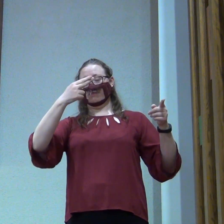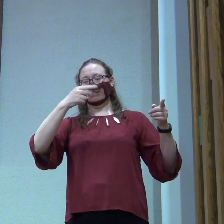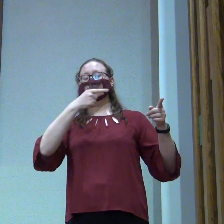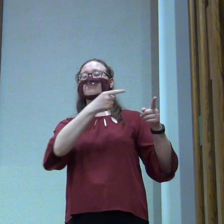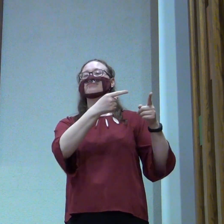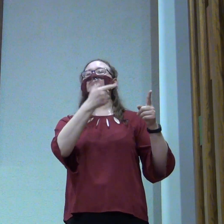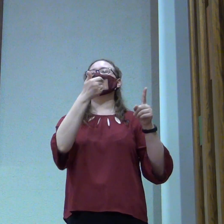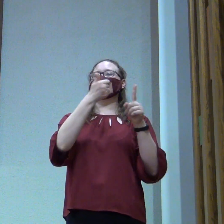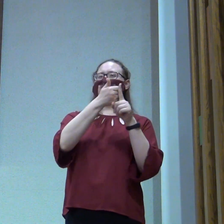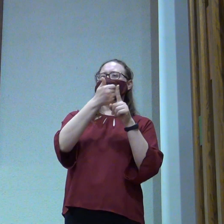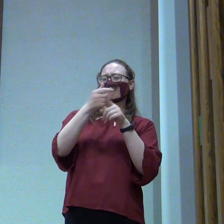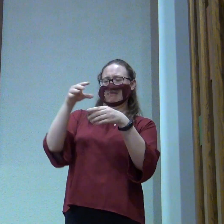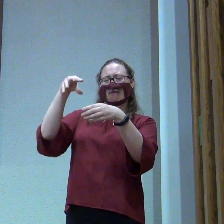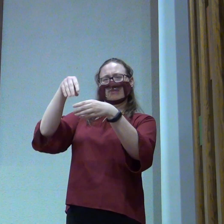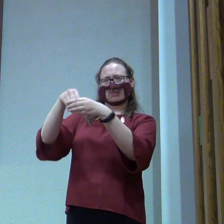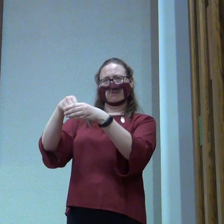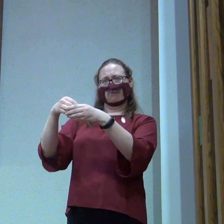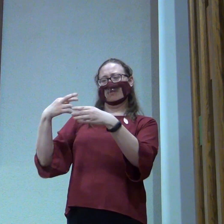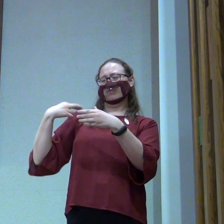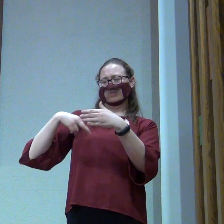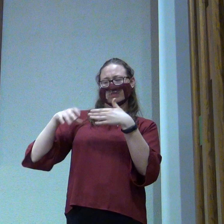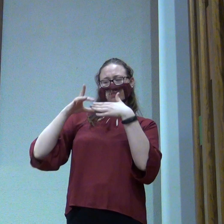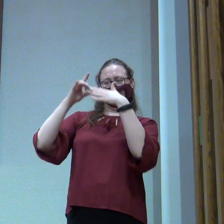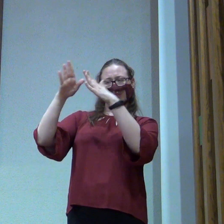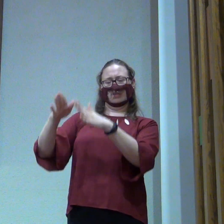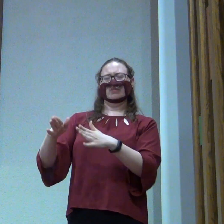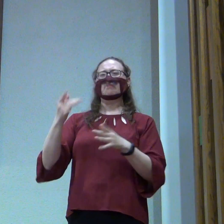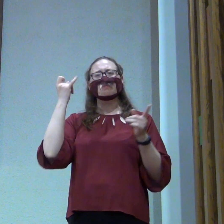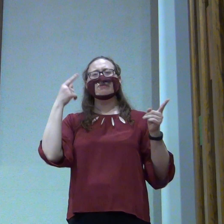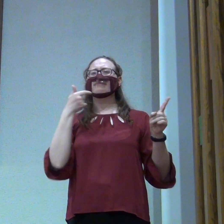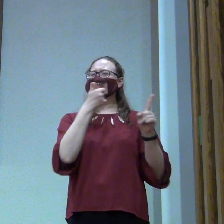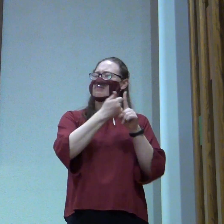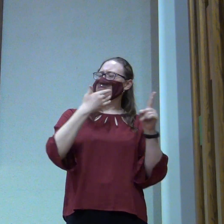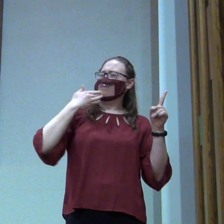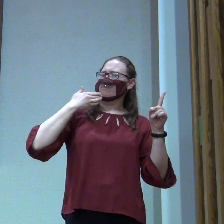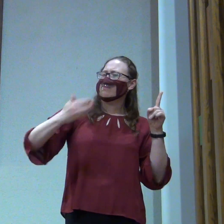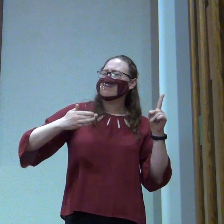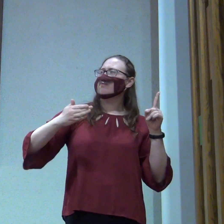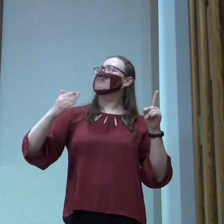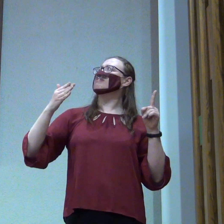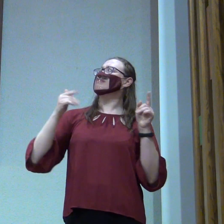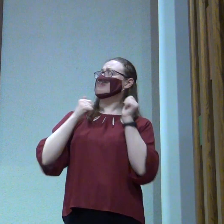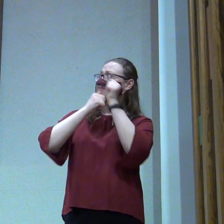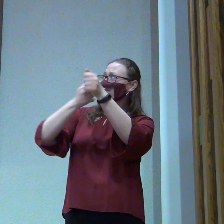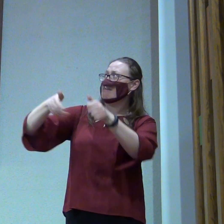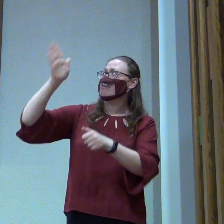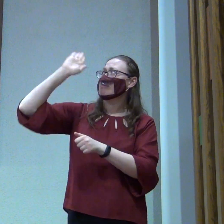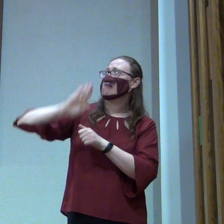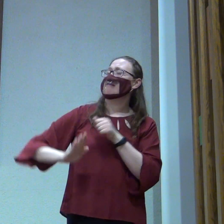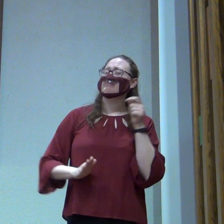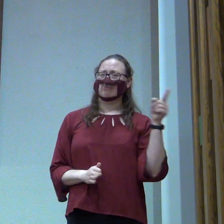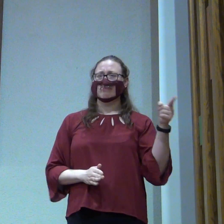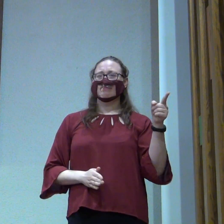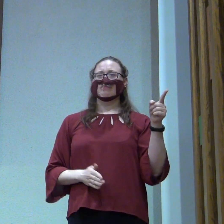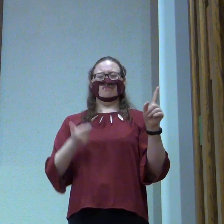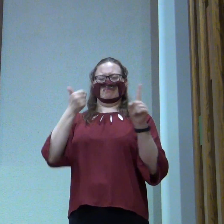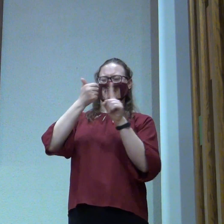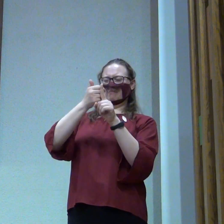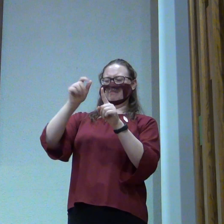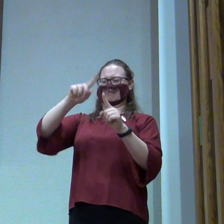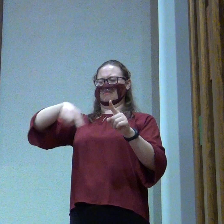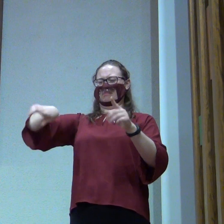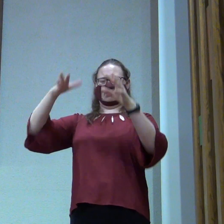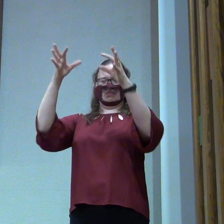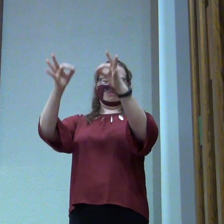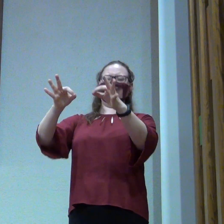a member of the council, a good and upright man, who had not